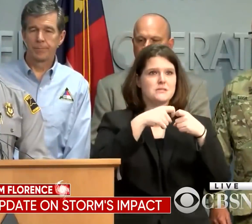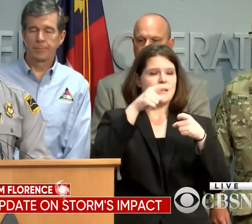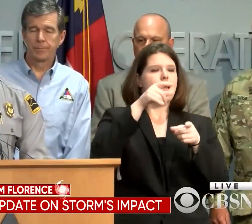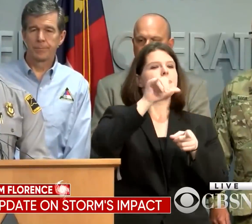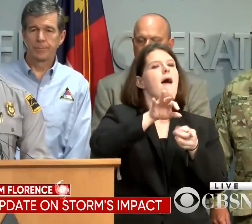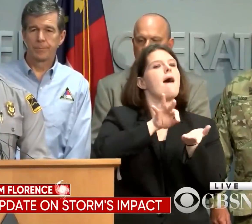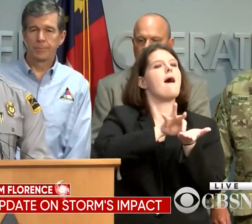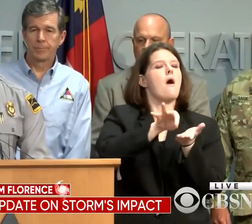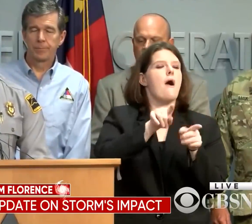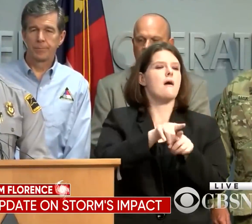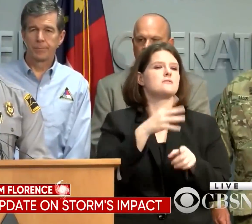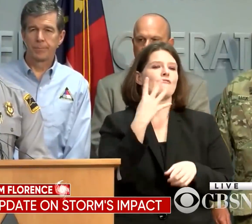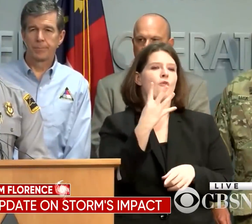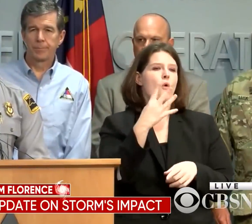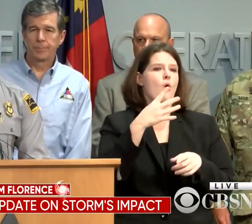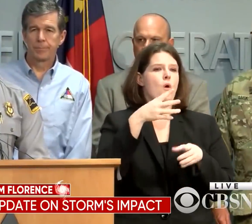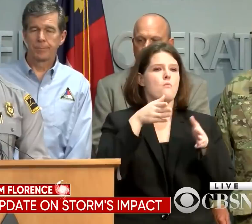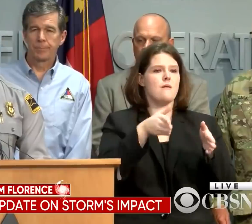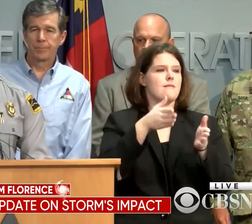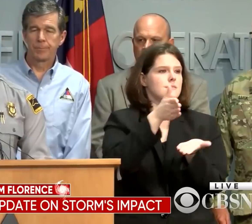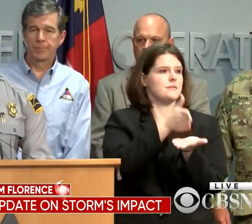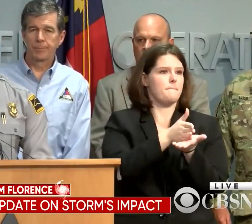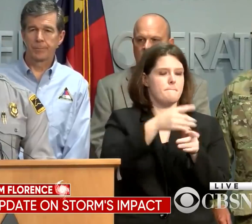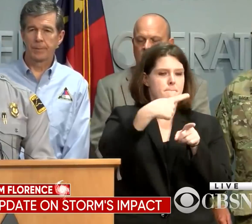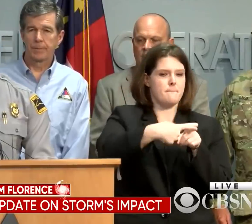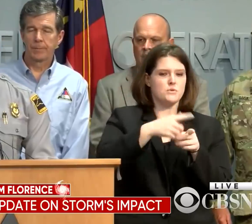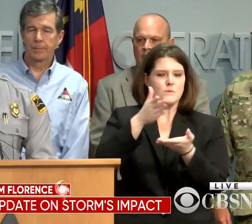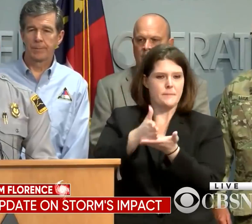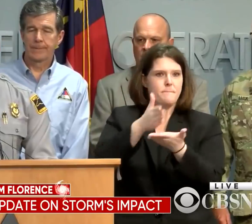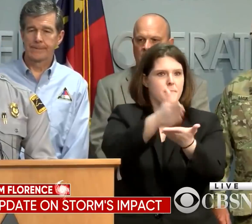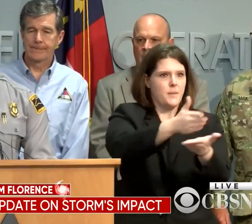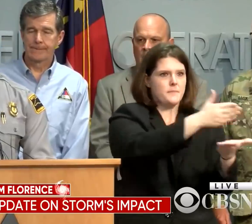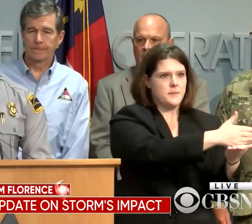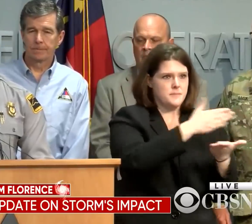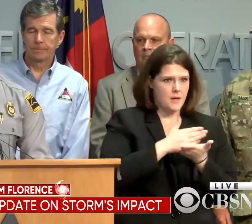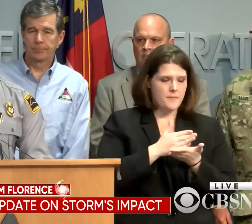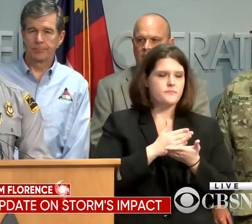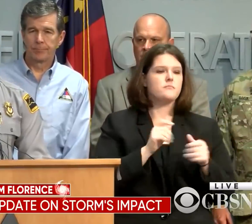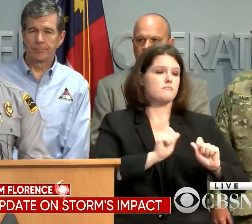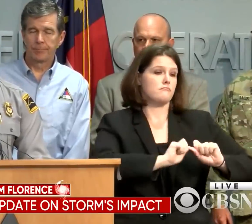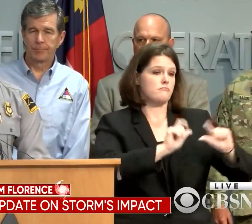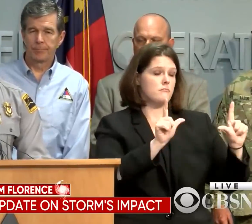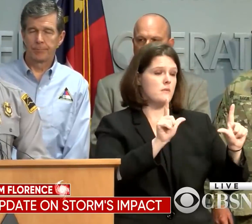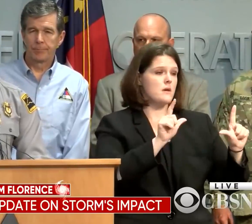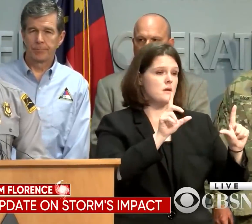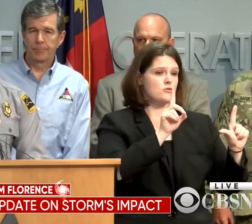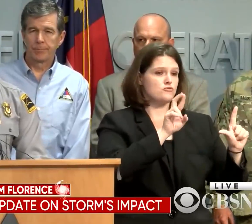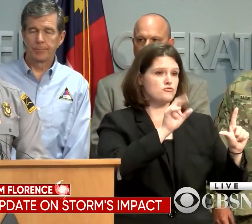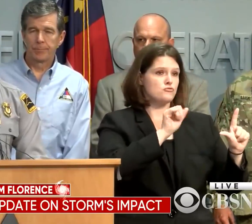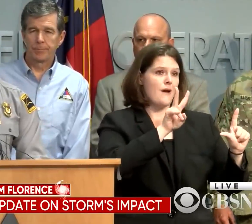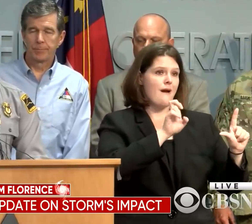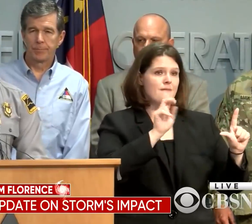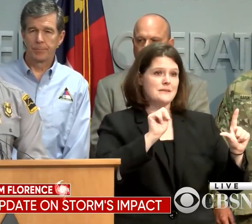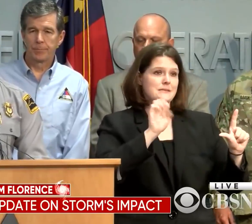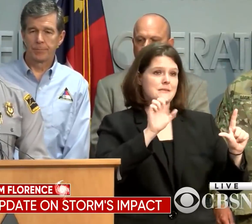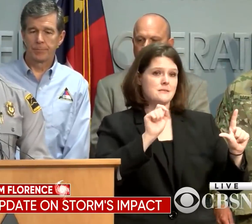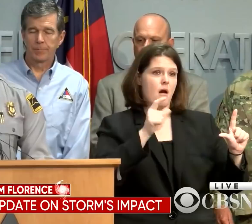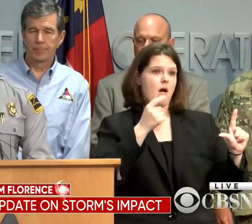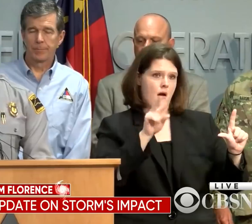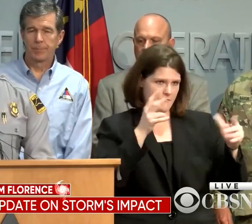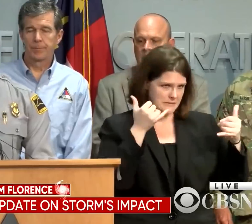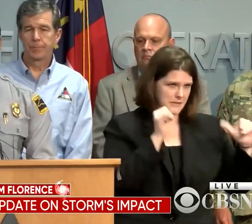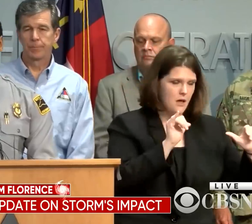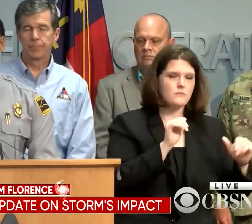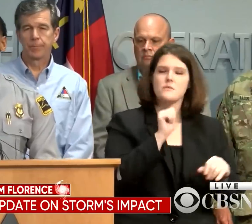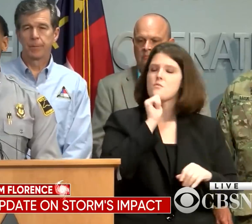stop. Continue to utilize drivenc.gov and avoid calling Star HP